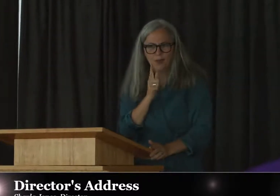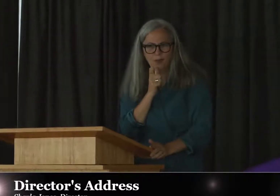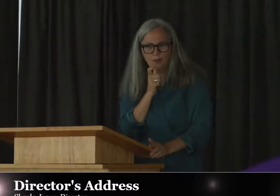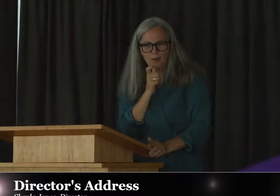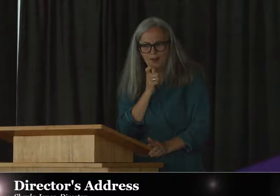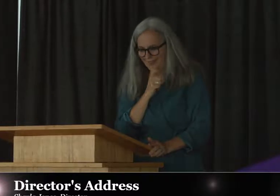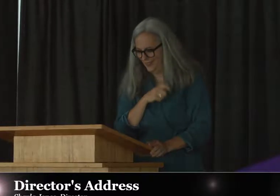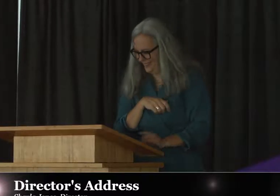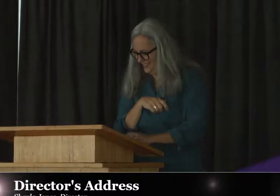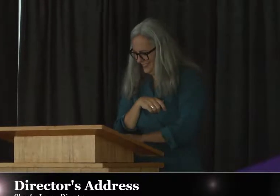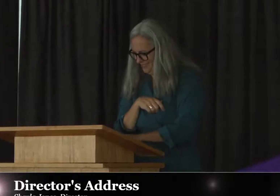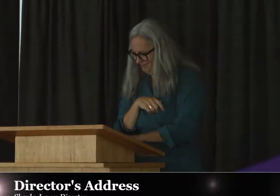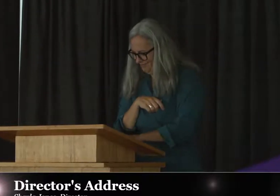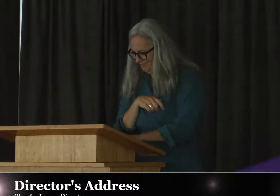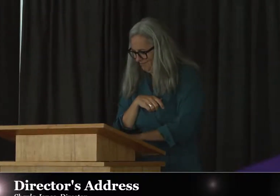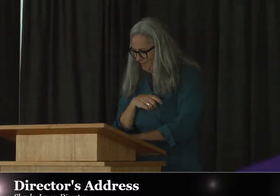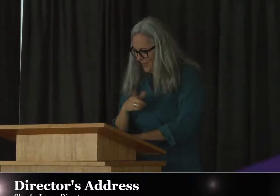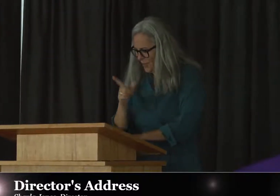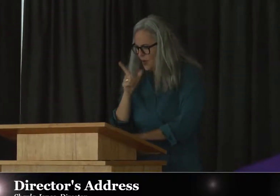and who got the food to you every day.